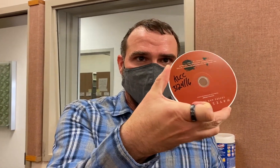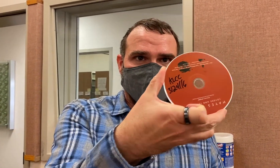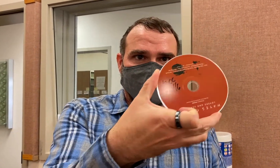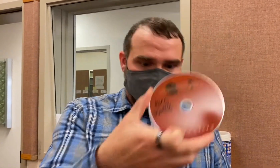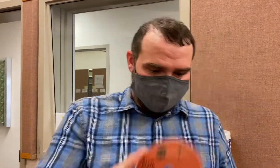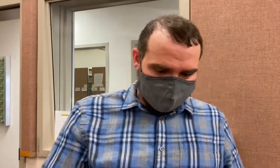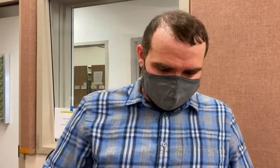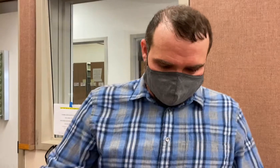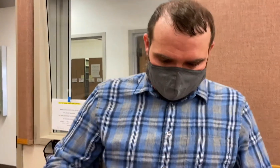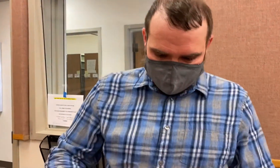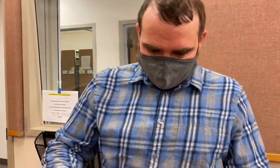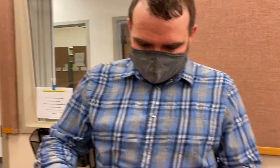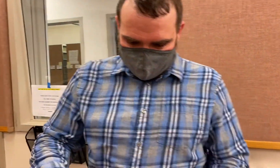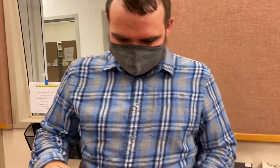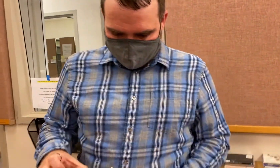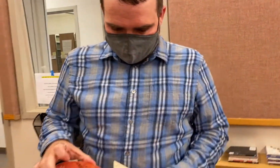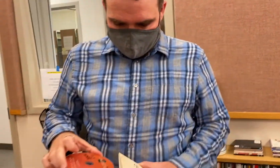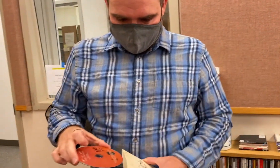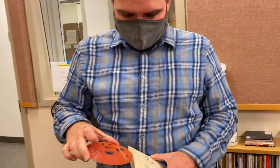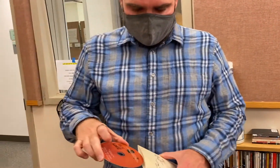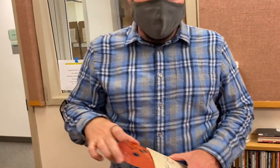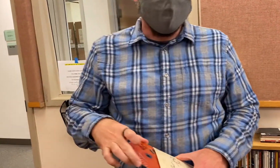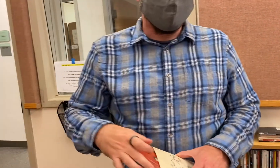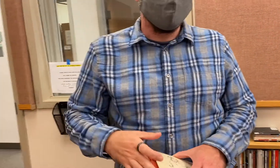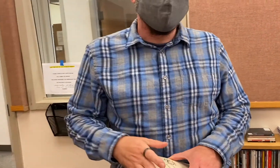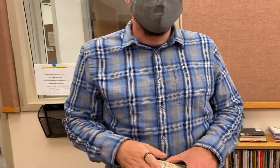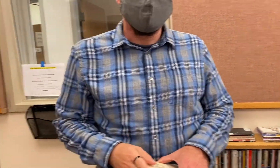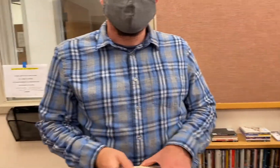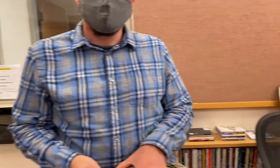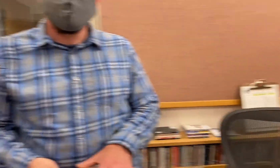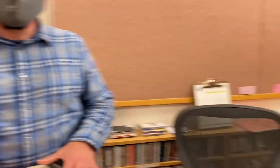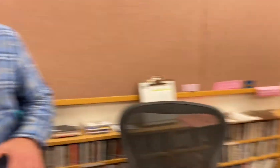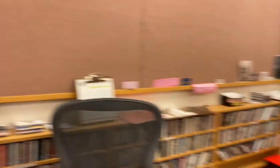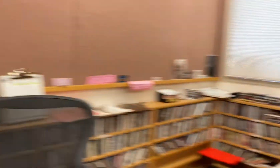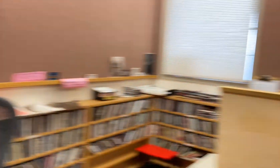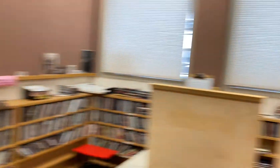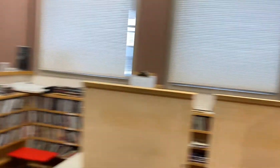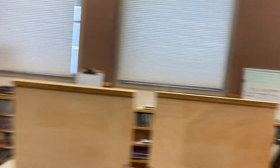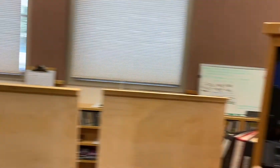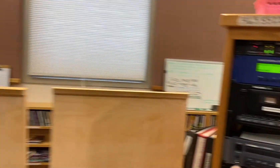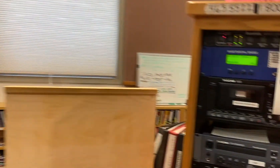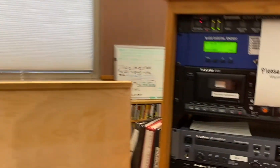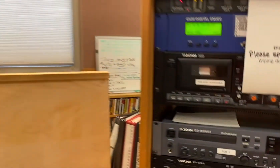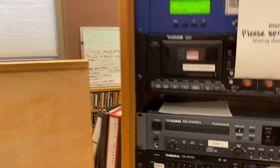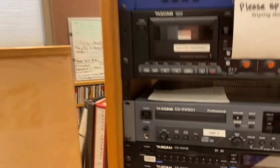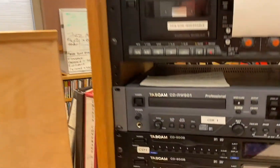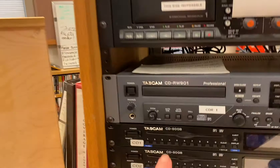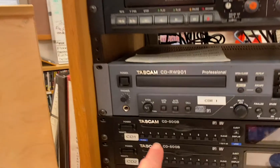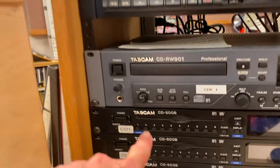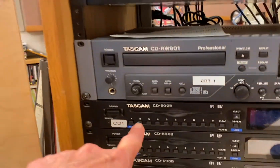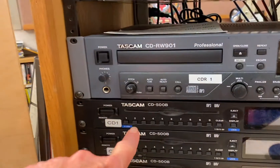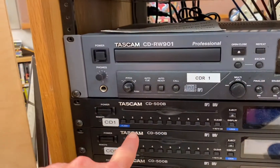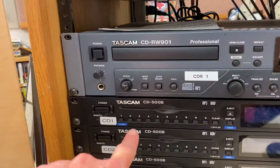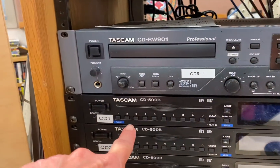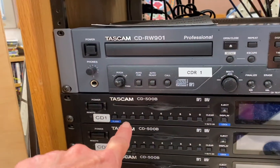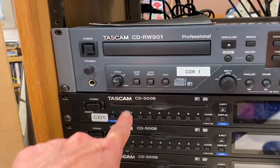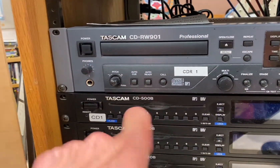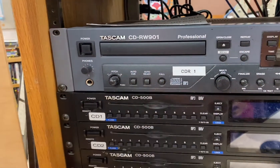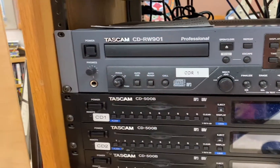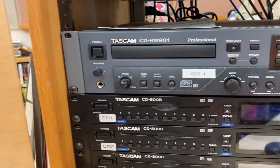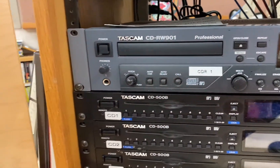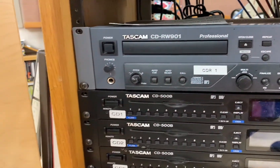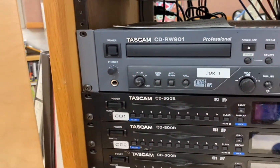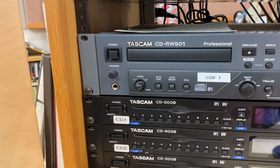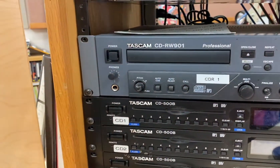Right on. if it ever gets out there, we know what it is. And so that slips into this slot